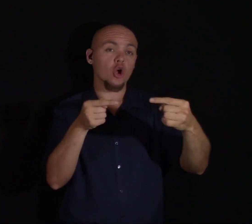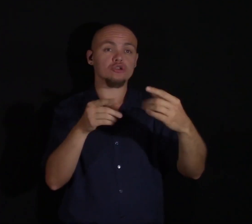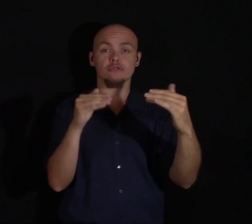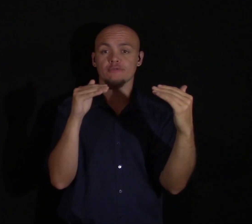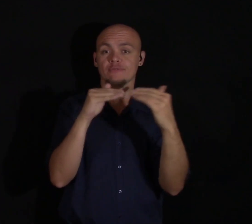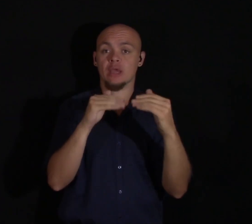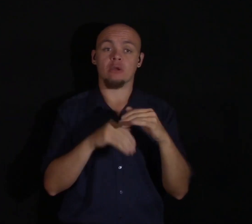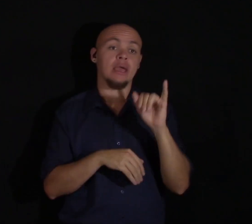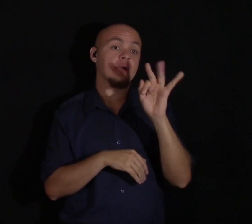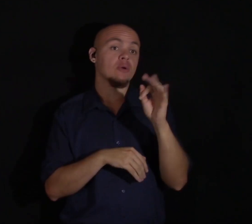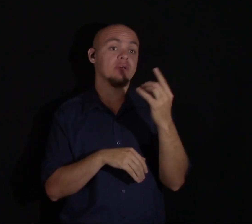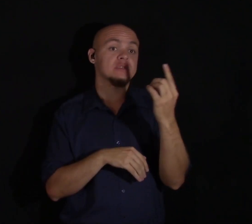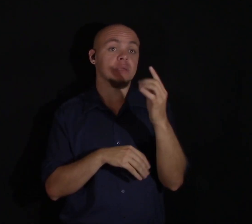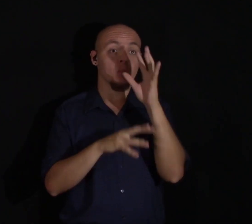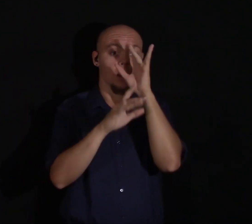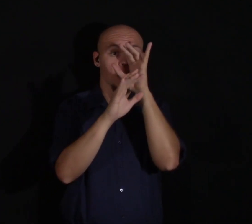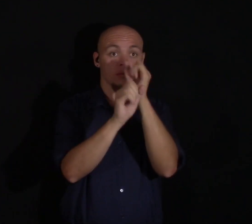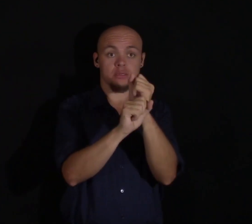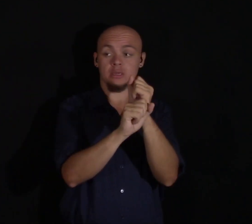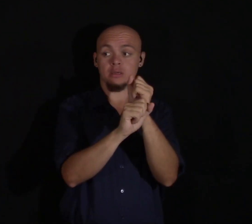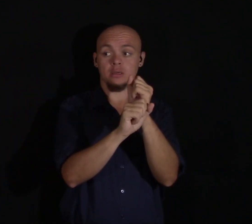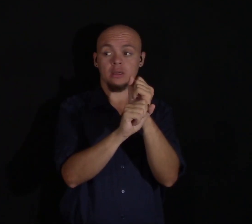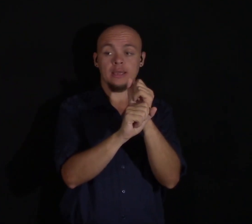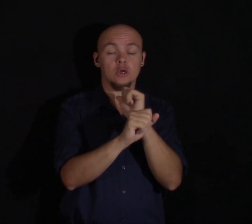you're attracted to someone besides your spouse.